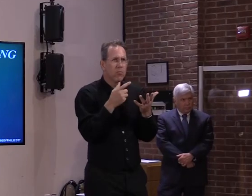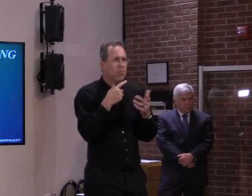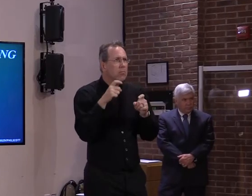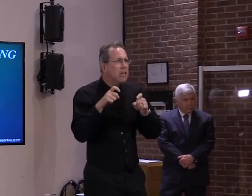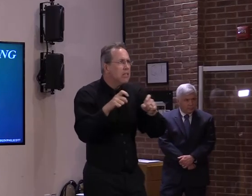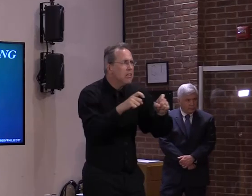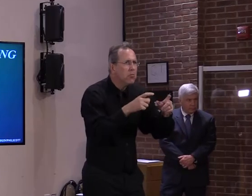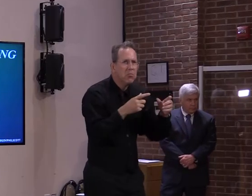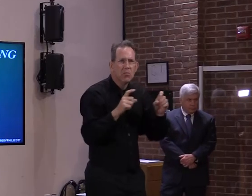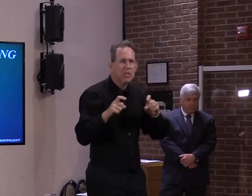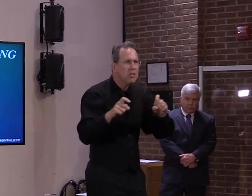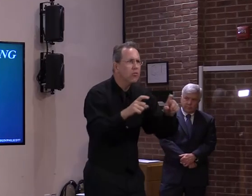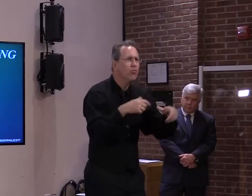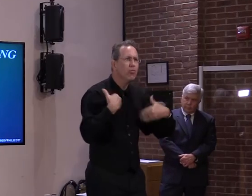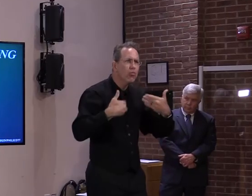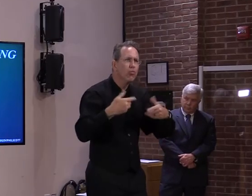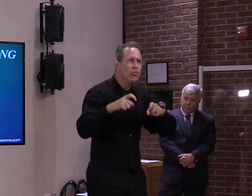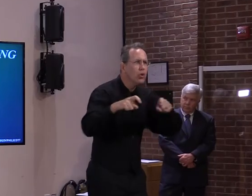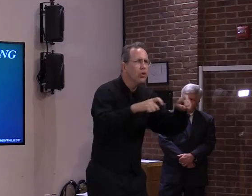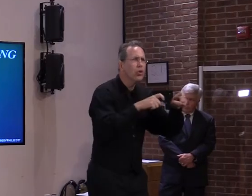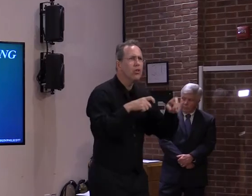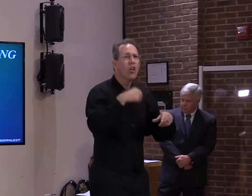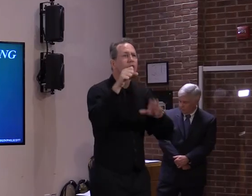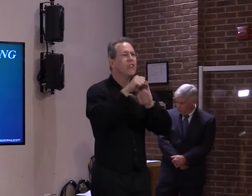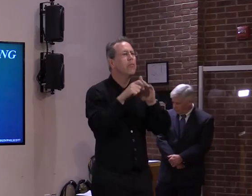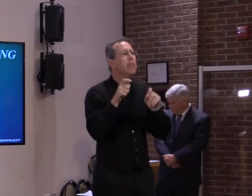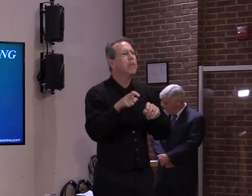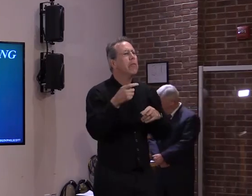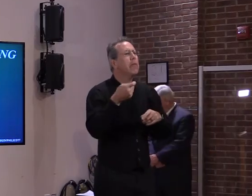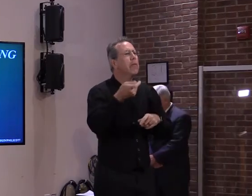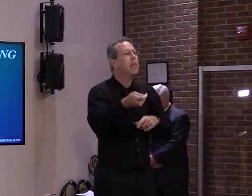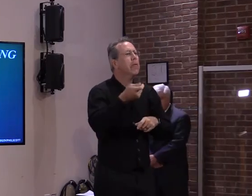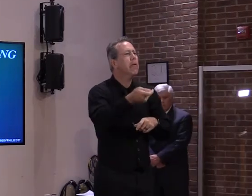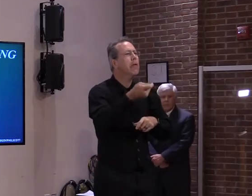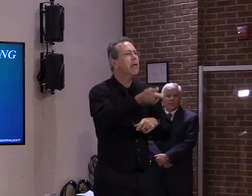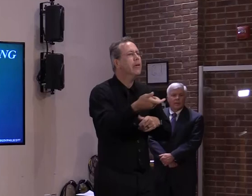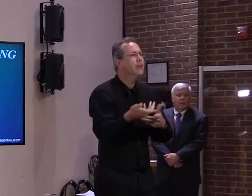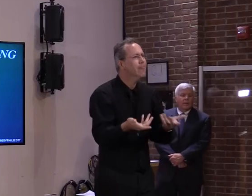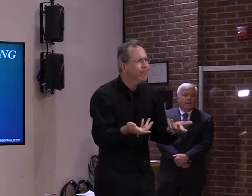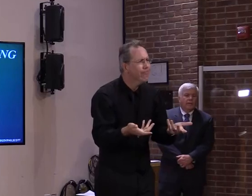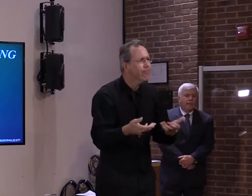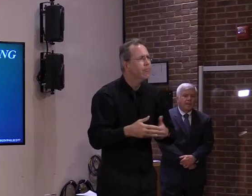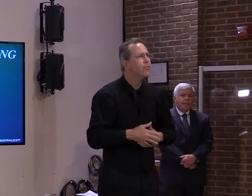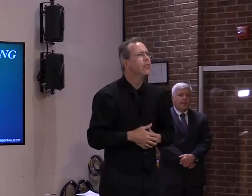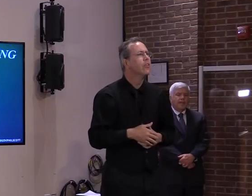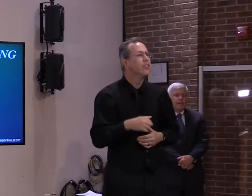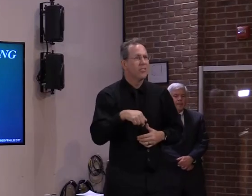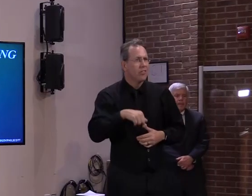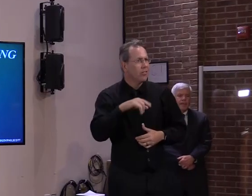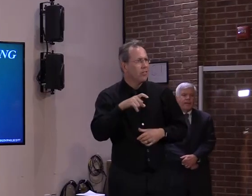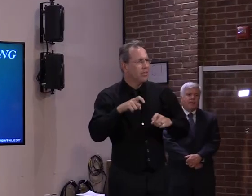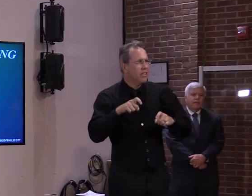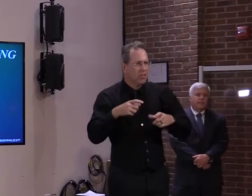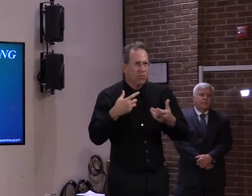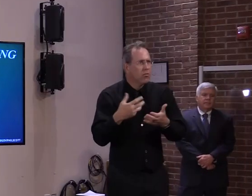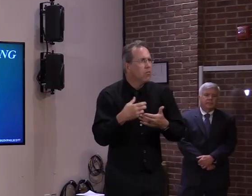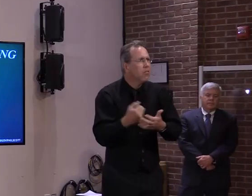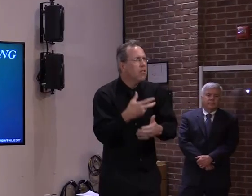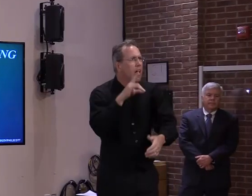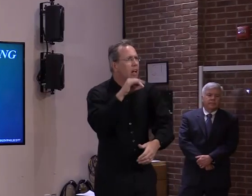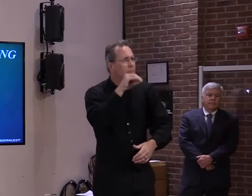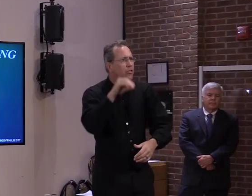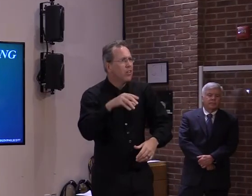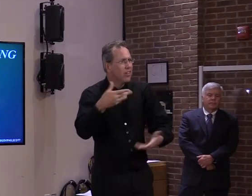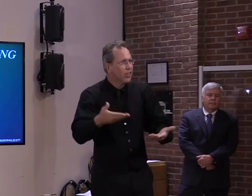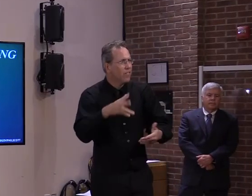of us vaccinated, even with a surge of Delta virus coming across the country, we're not gonna see that to a huge